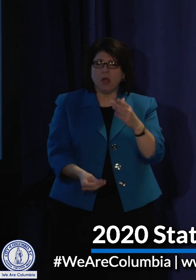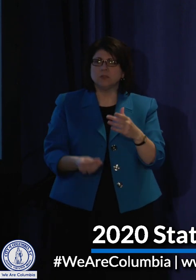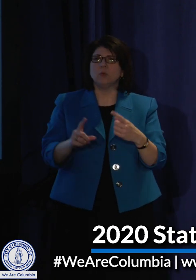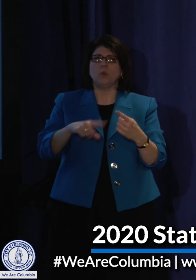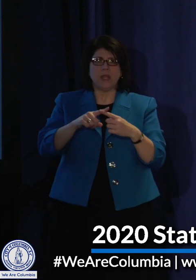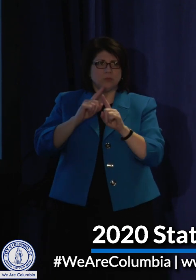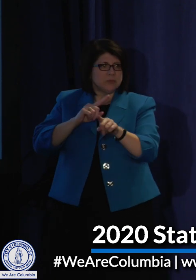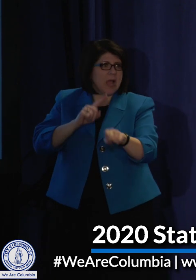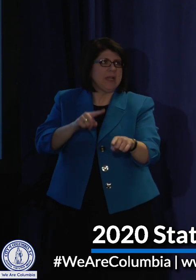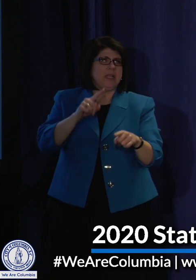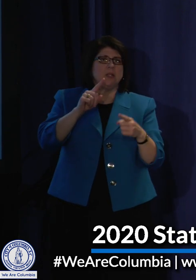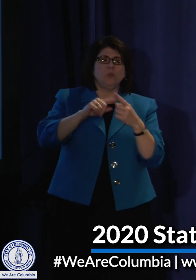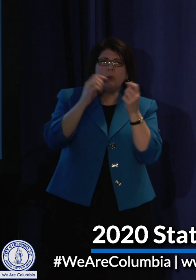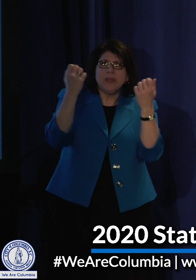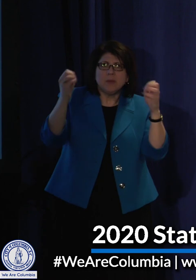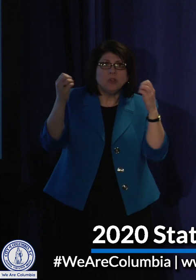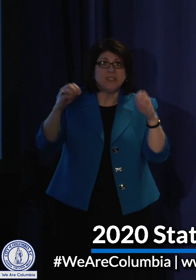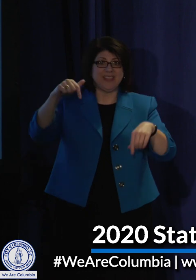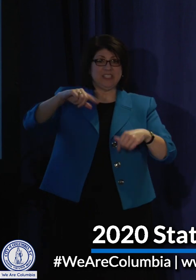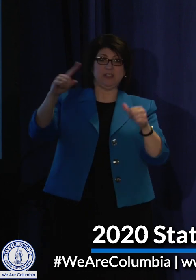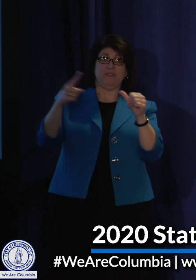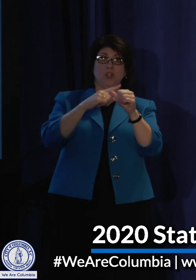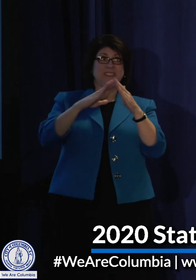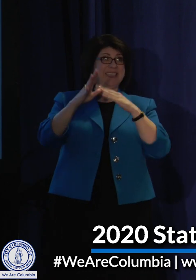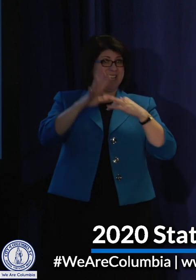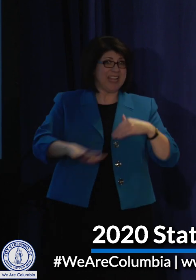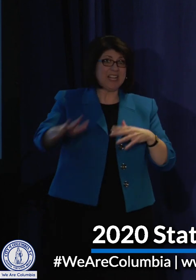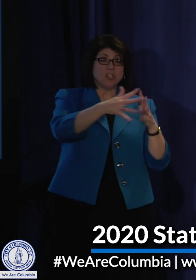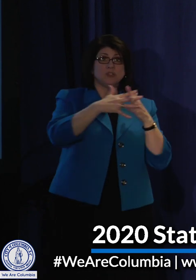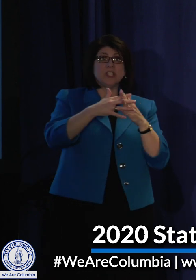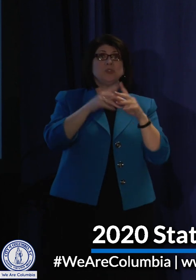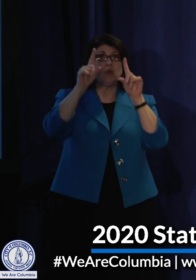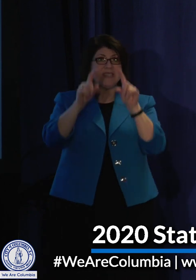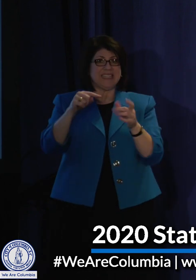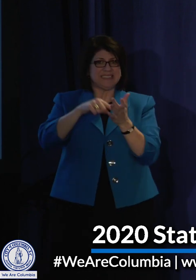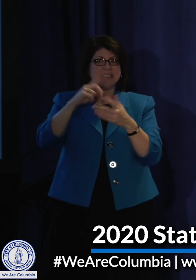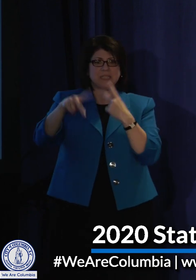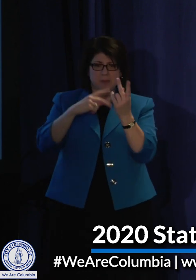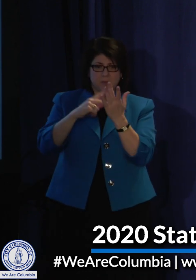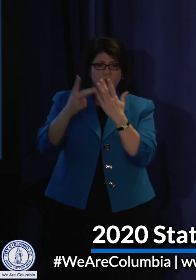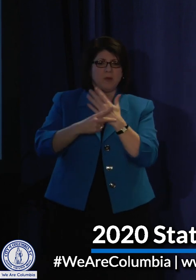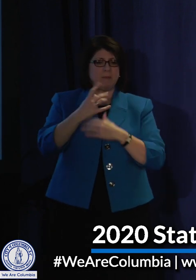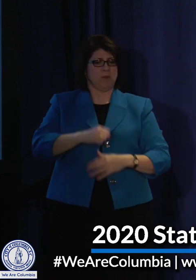to emergencies. We are the first city in the country to test this type of program,